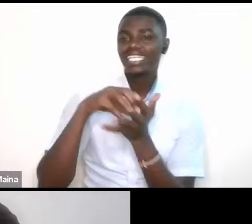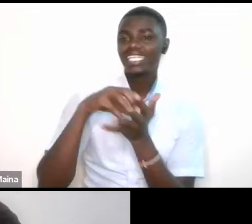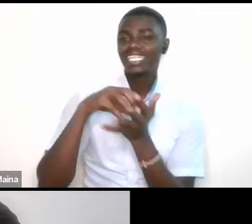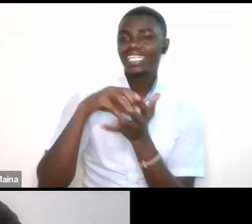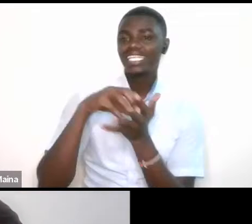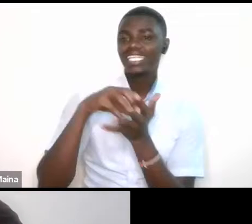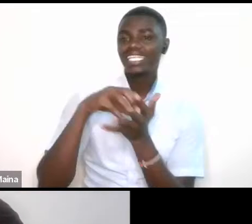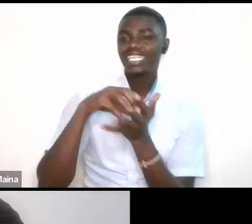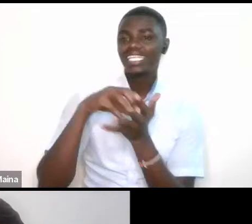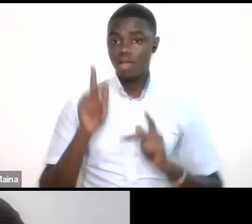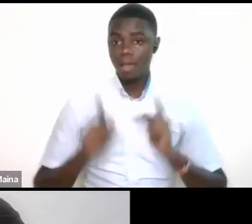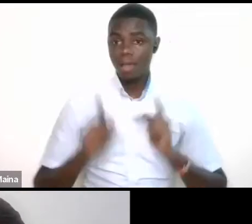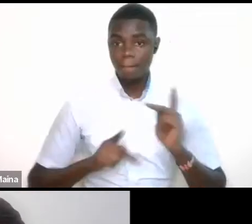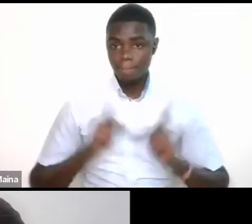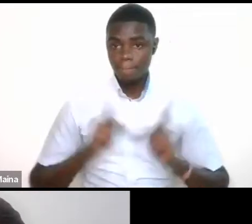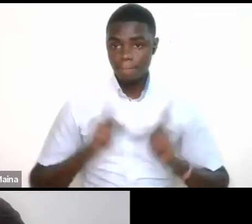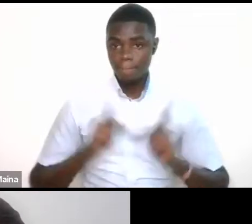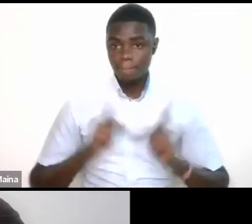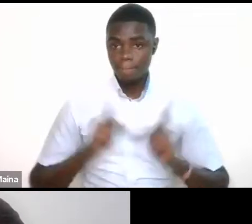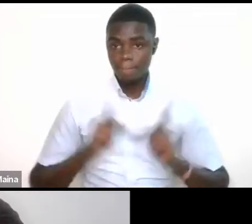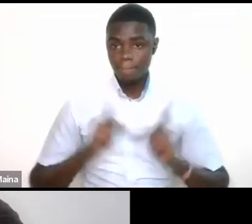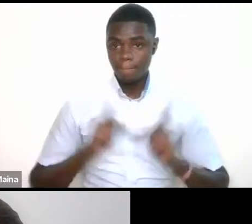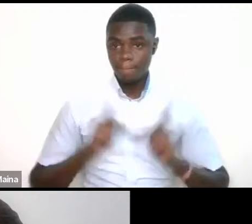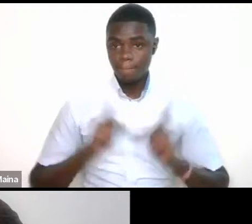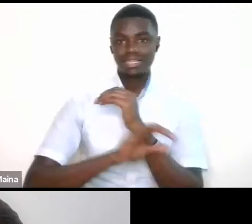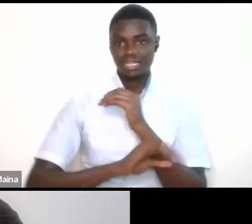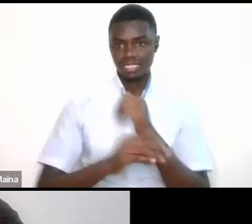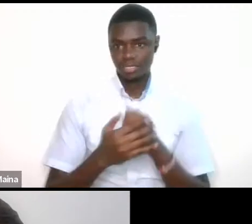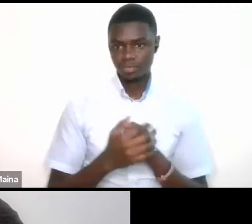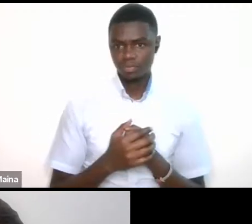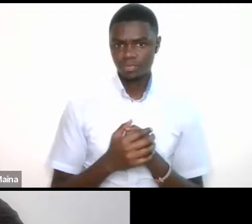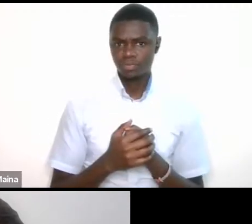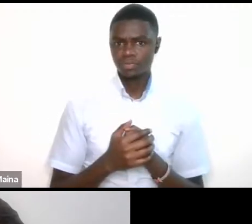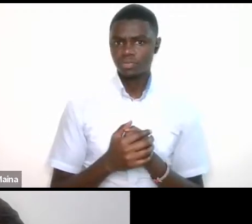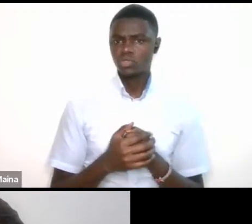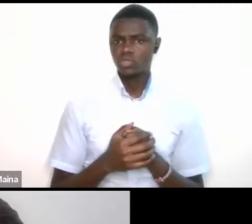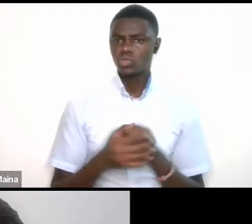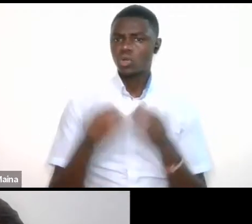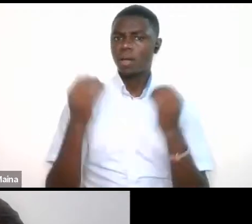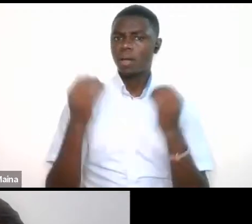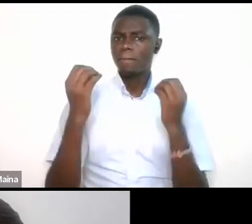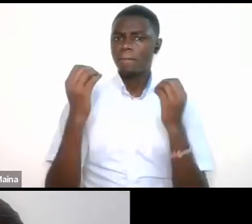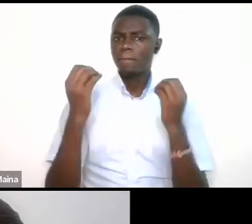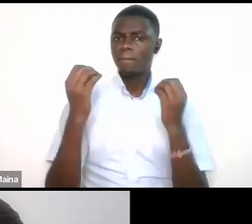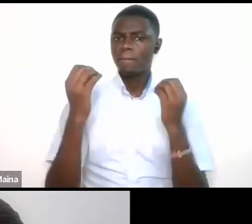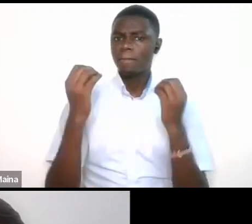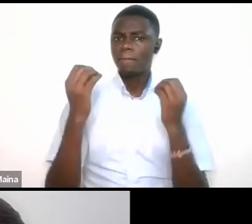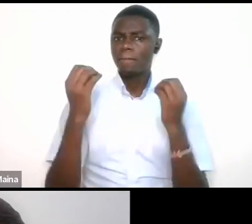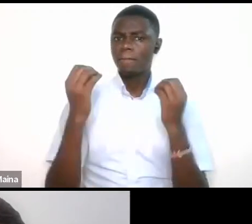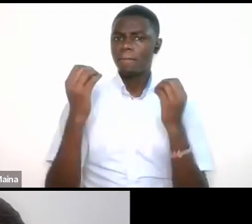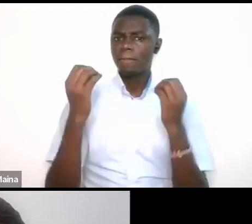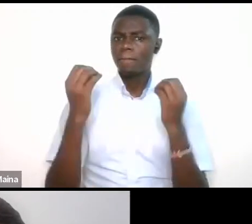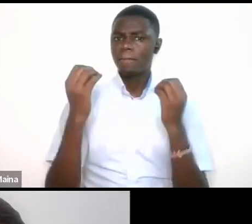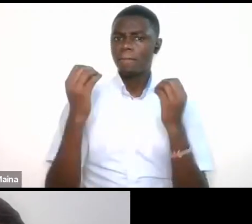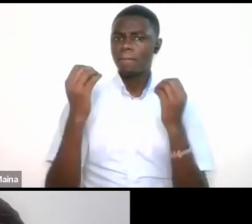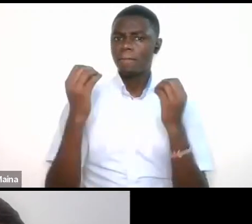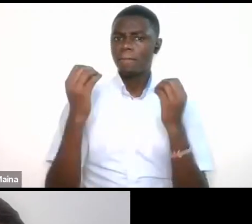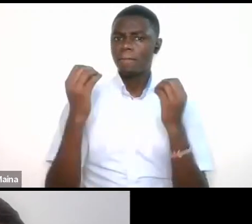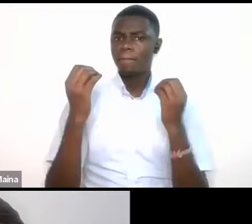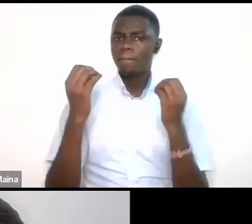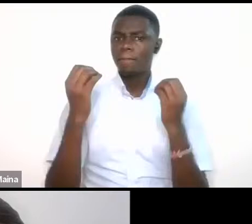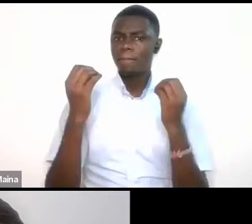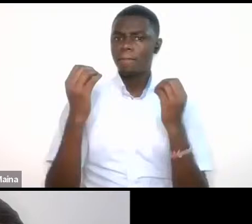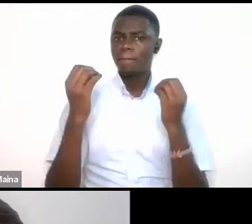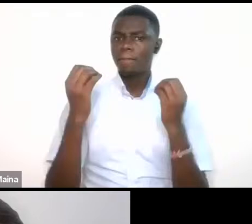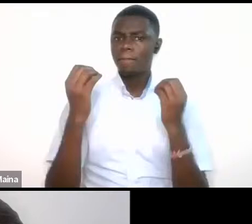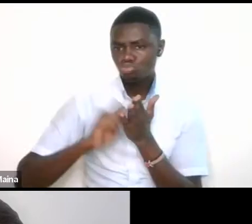so many children can't learn to read and can't learn to write, and so many children drop out of school, what kind of